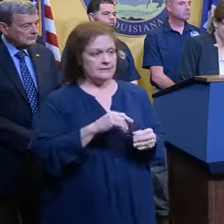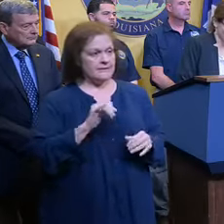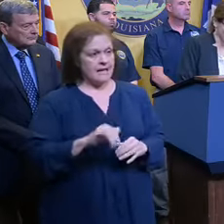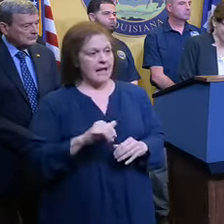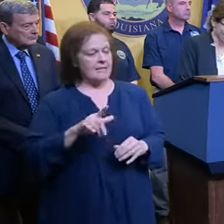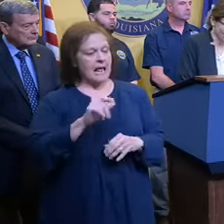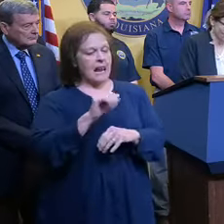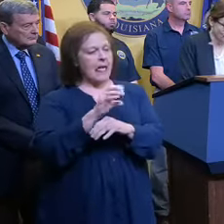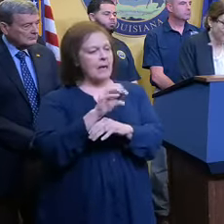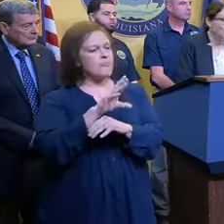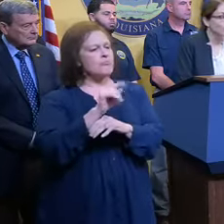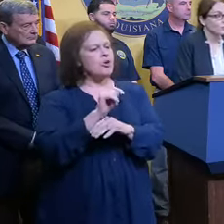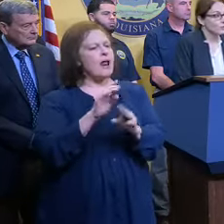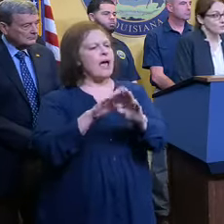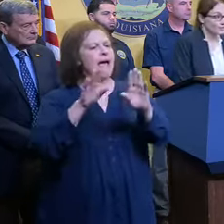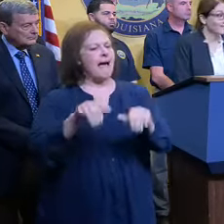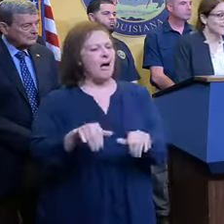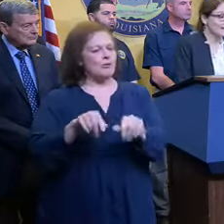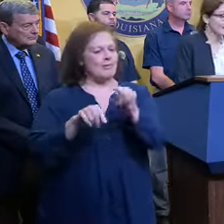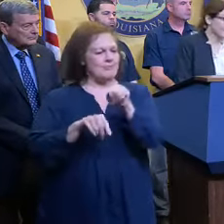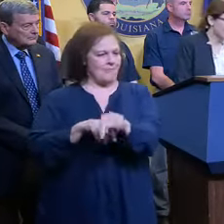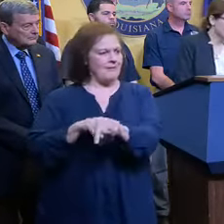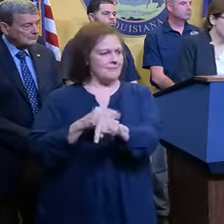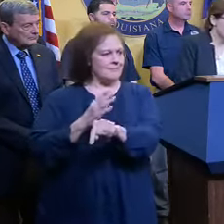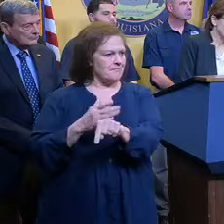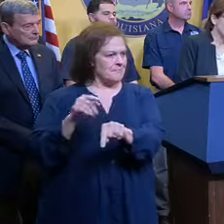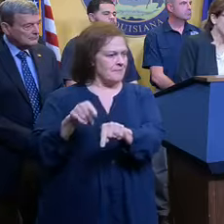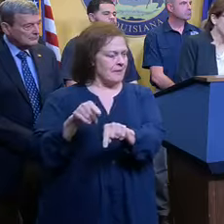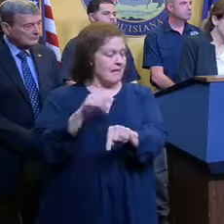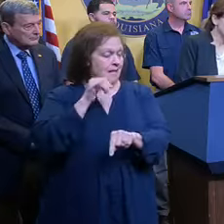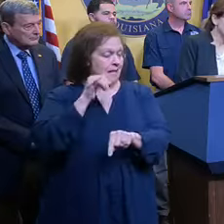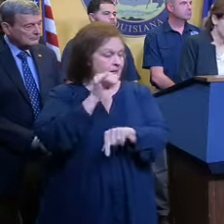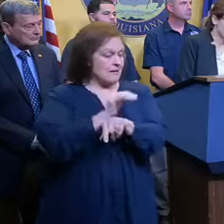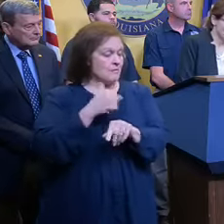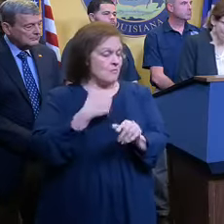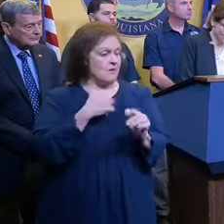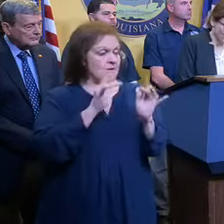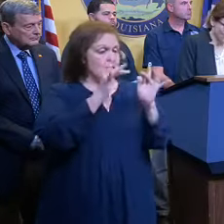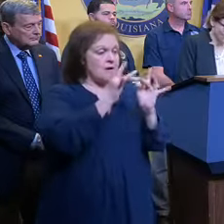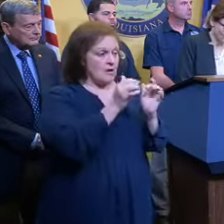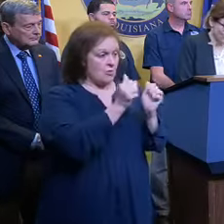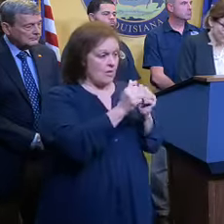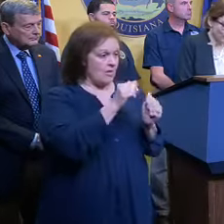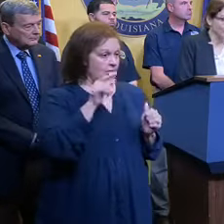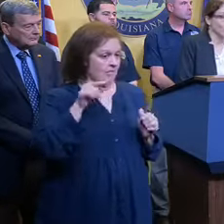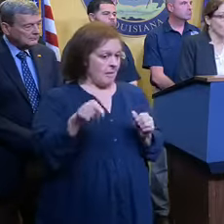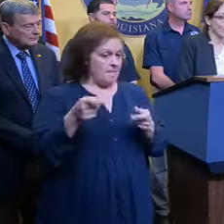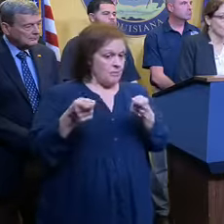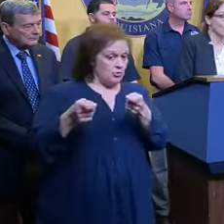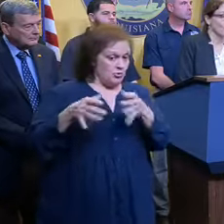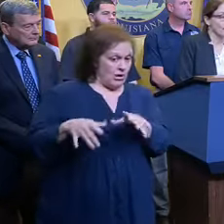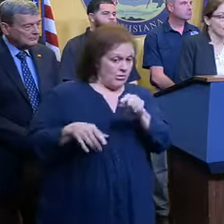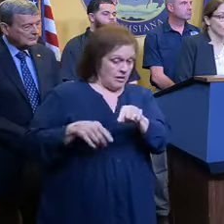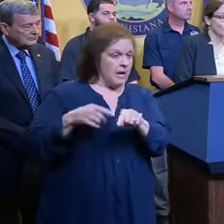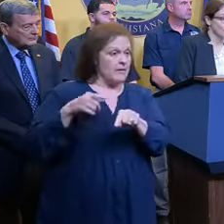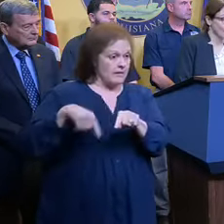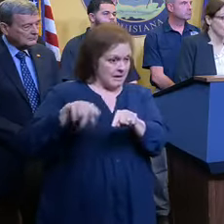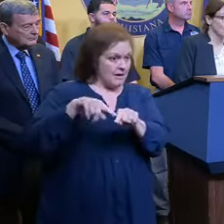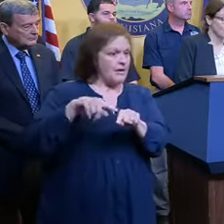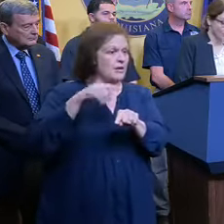Lambeth House here in the city. Since last night, we have been in constant contact with their administrators and are aware that they